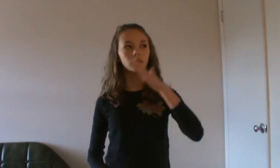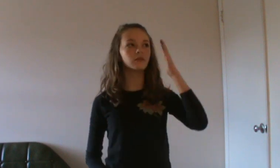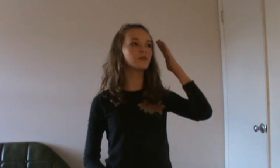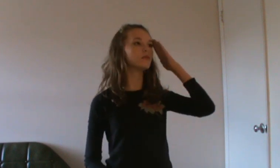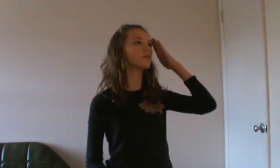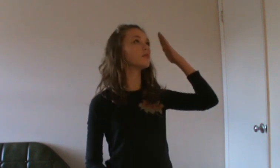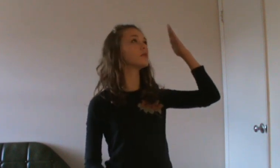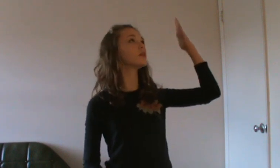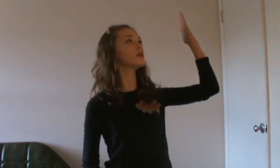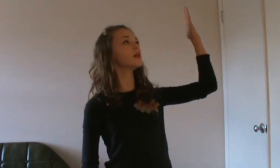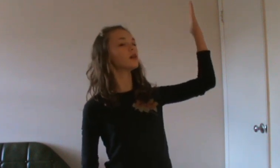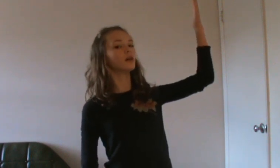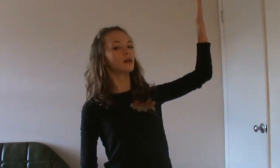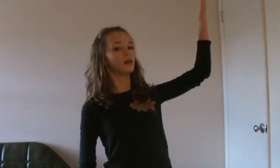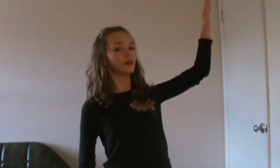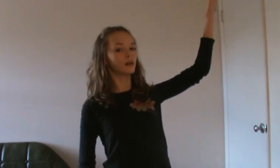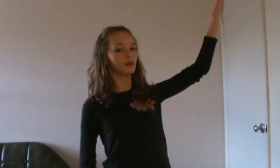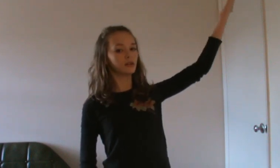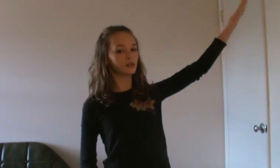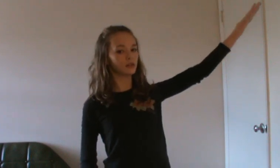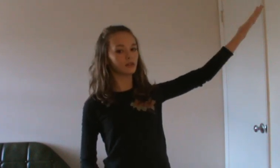Our Father,